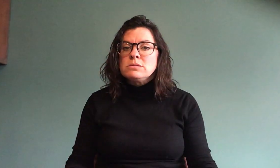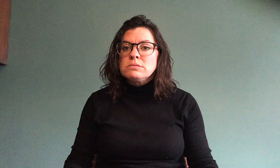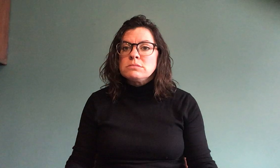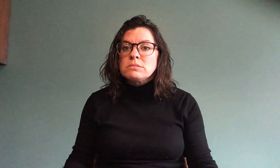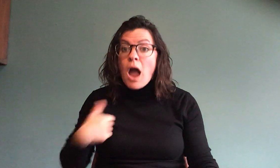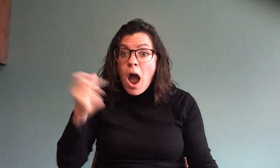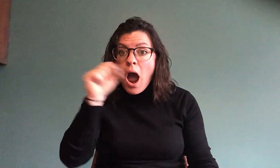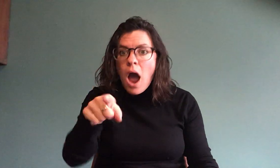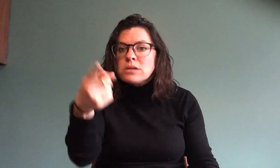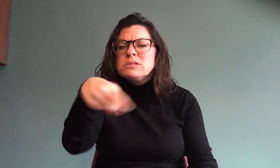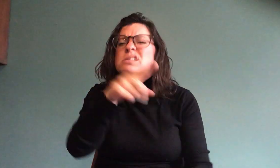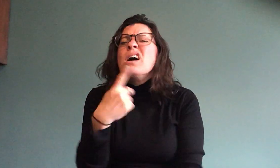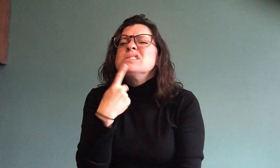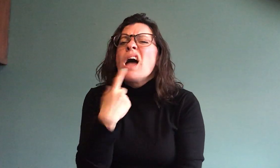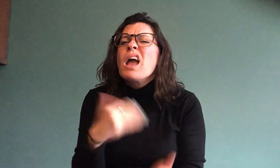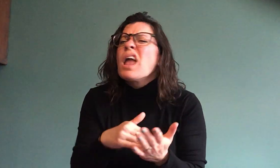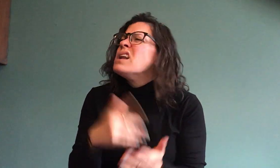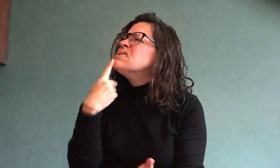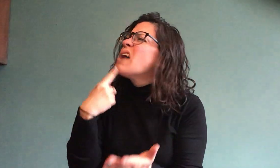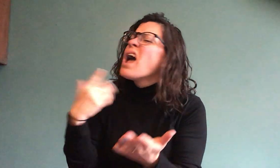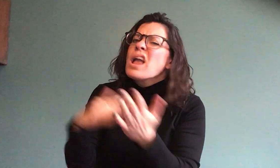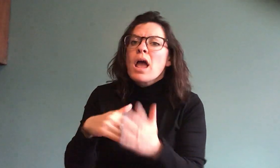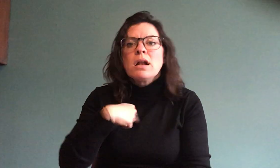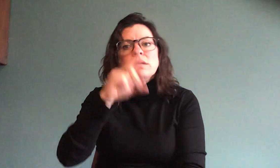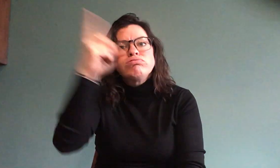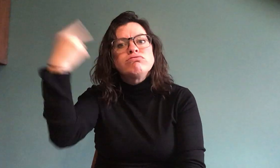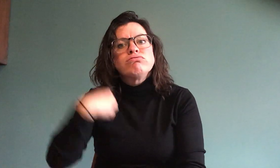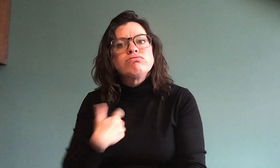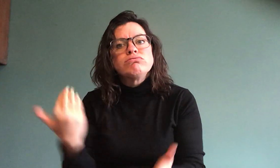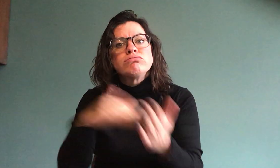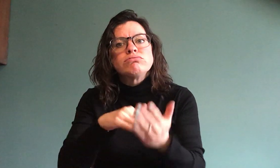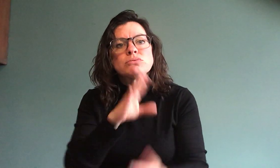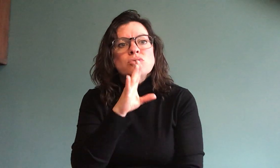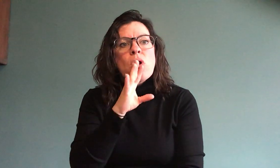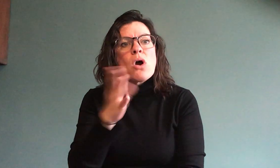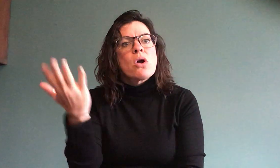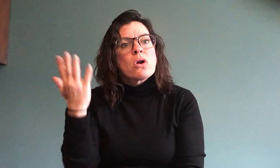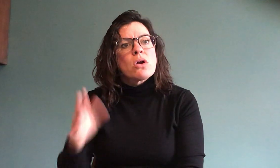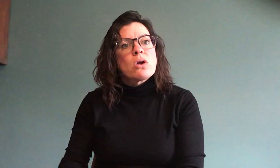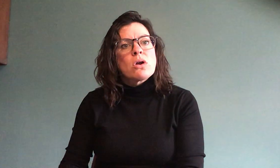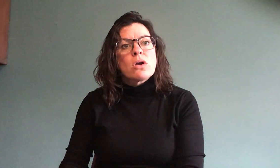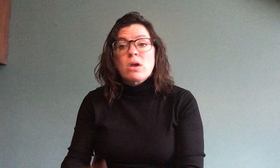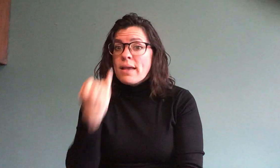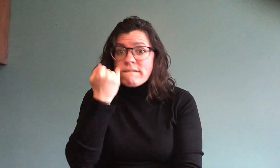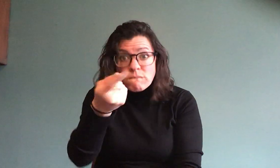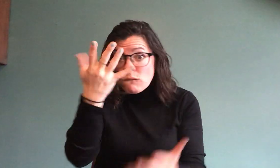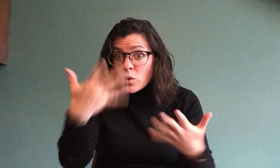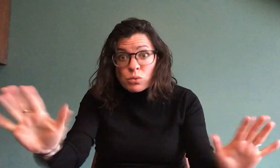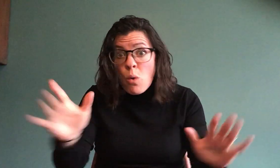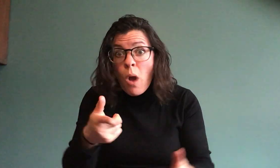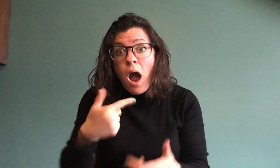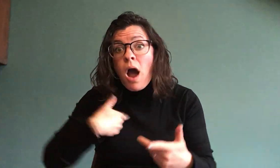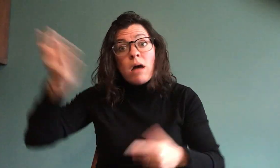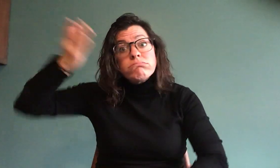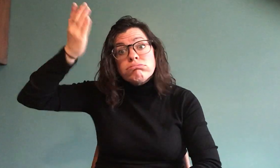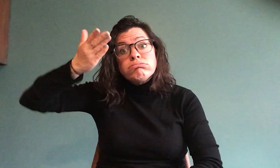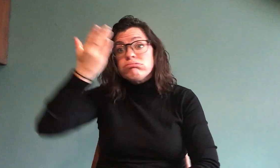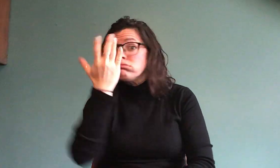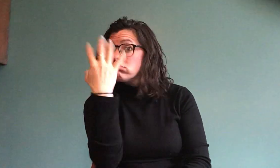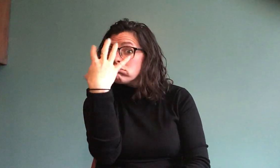Okay, I mean, we could just say everybody read the book and take the test. Would you rather do it that way? No.